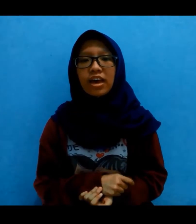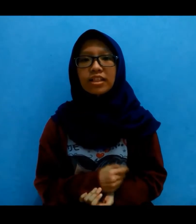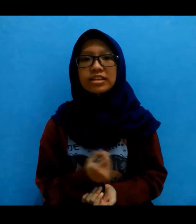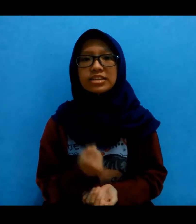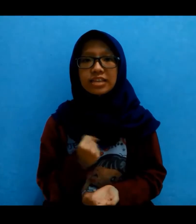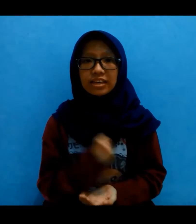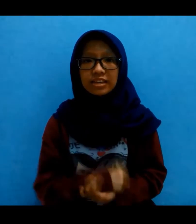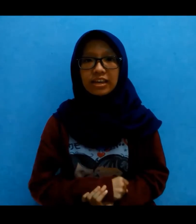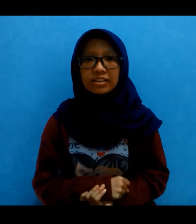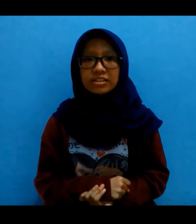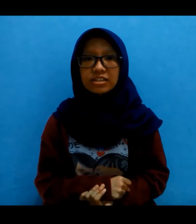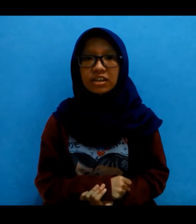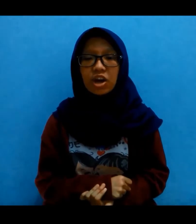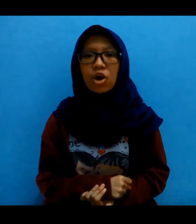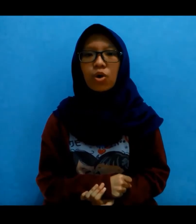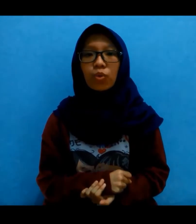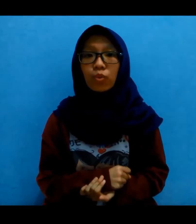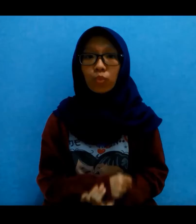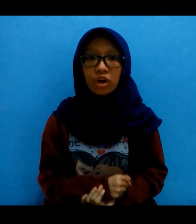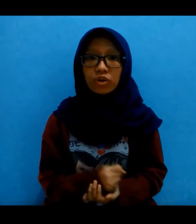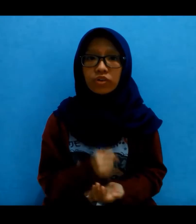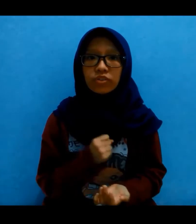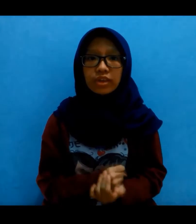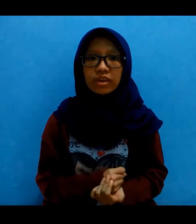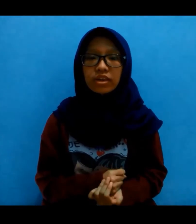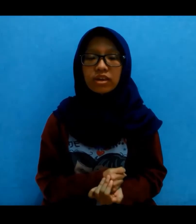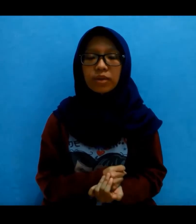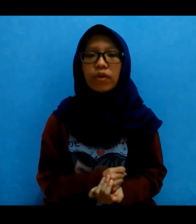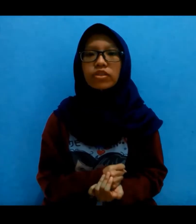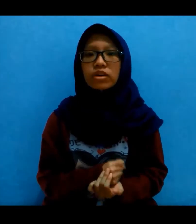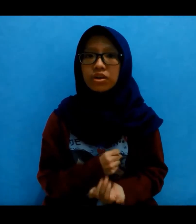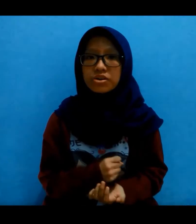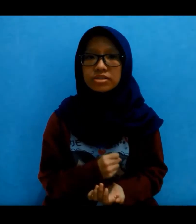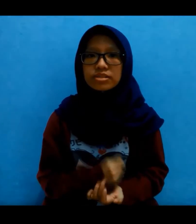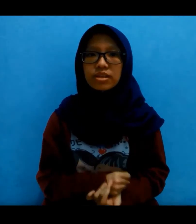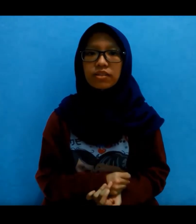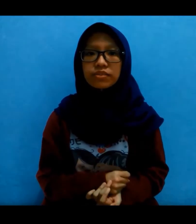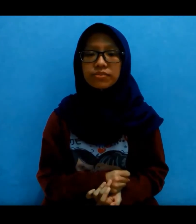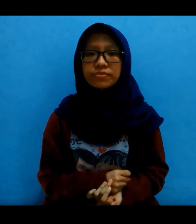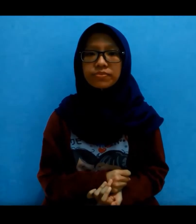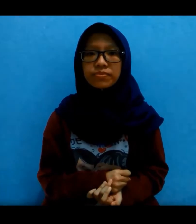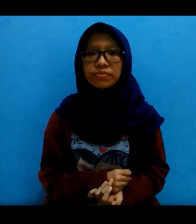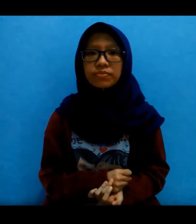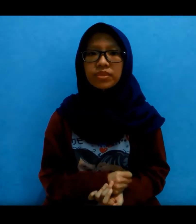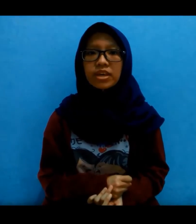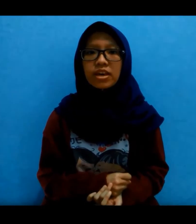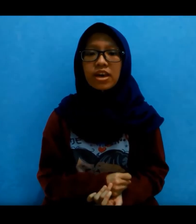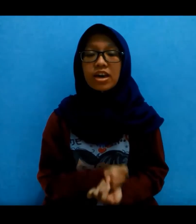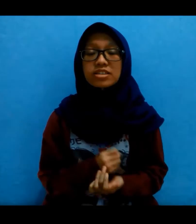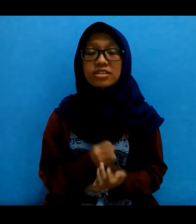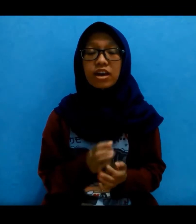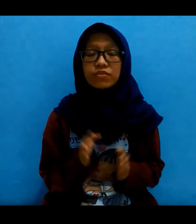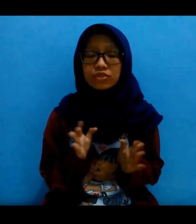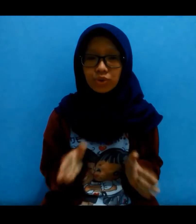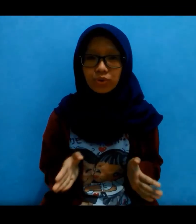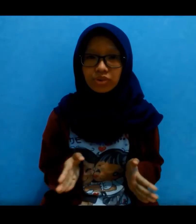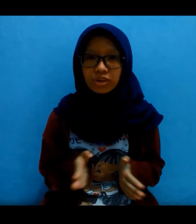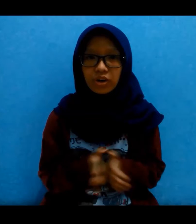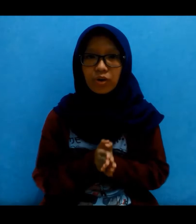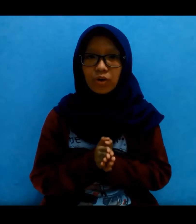And then the second, what do you think about hoax itself? It's kind of joke